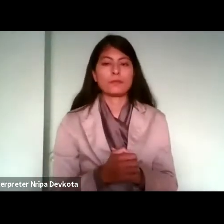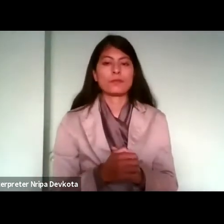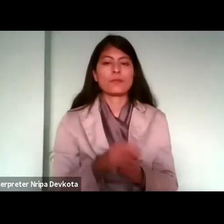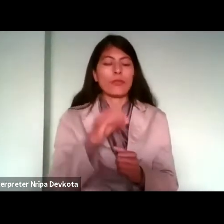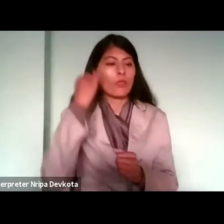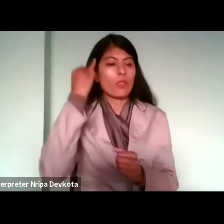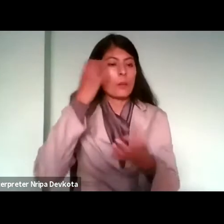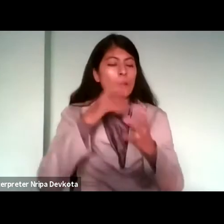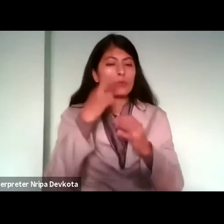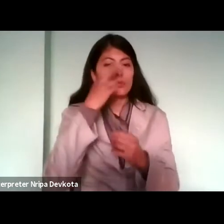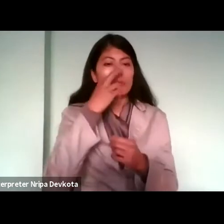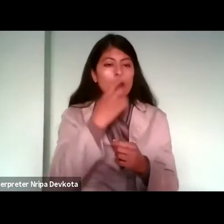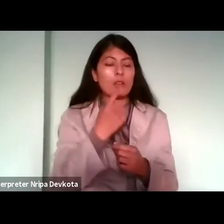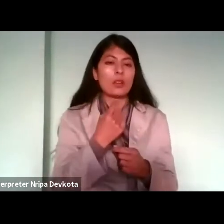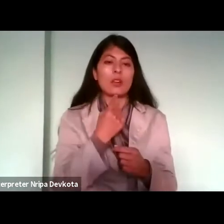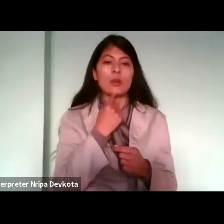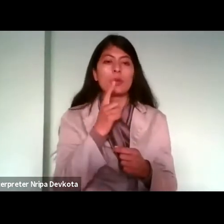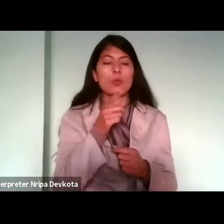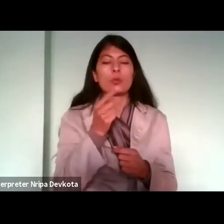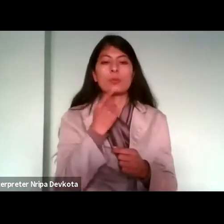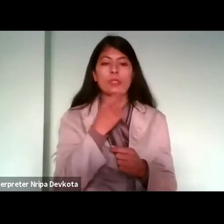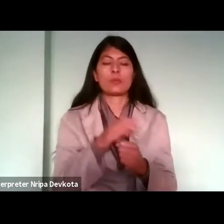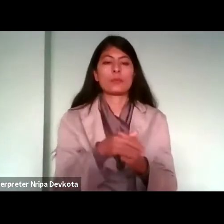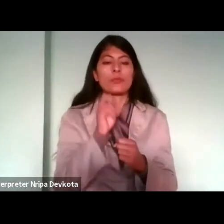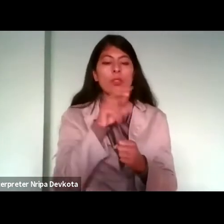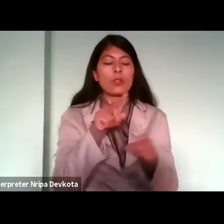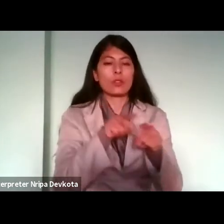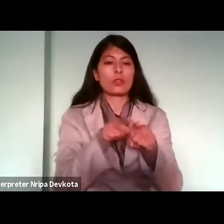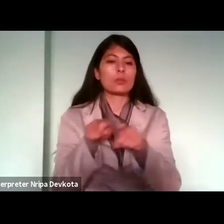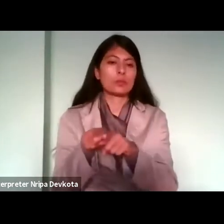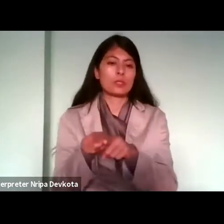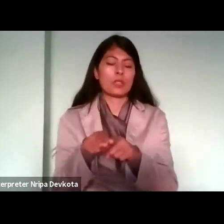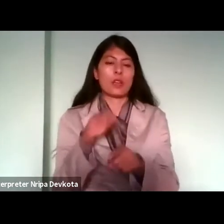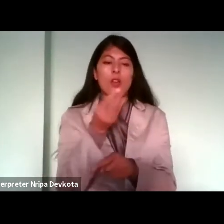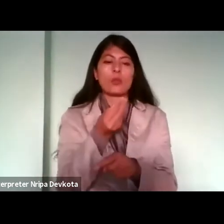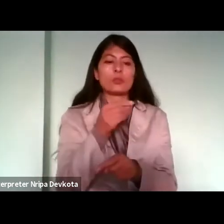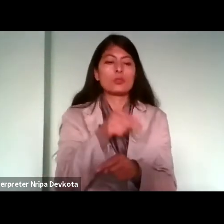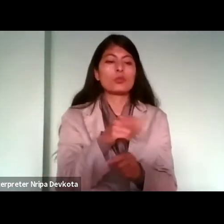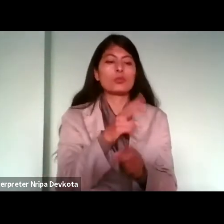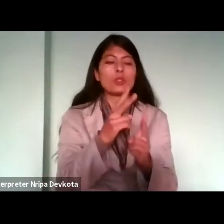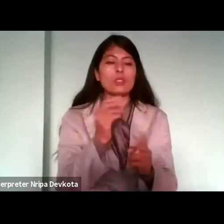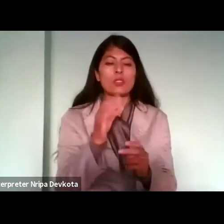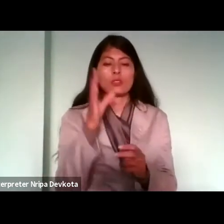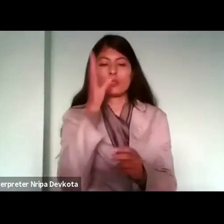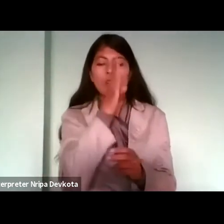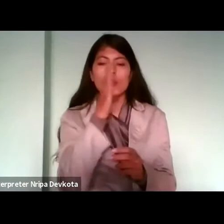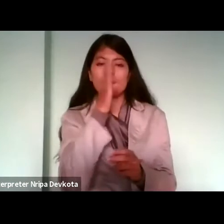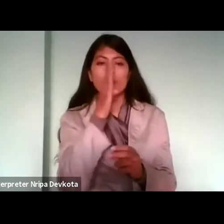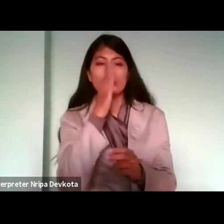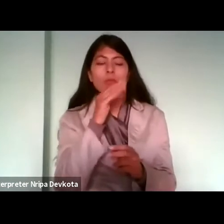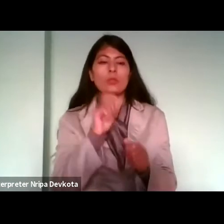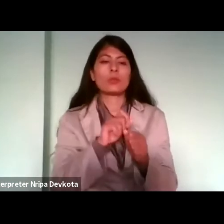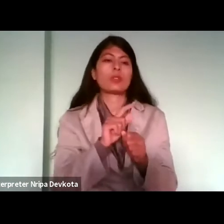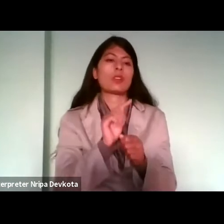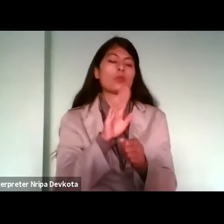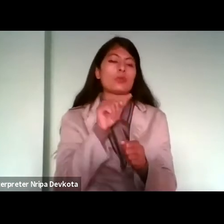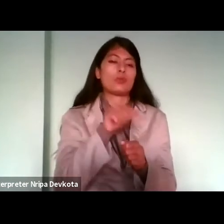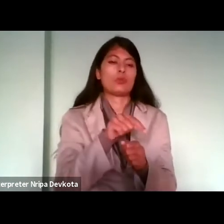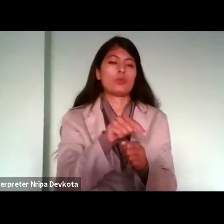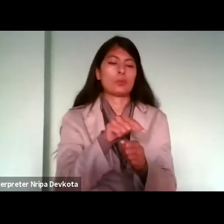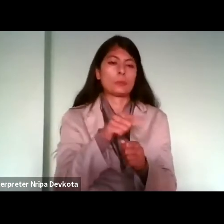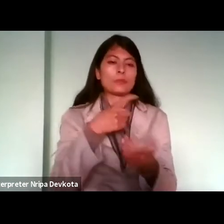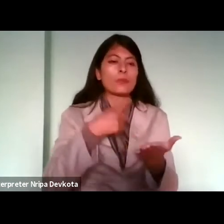Technically speaking, however, it makes a confusing mishmash of the Palermo Protocol